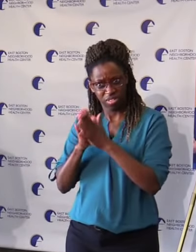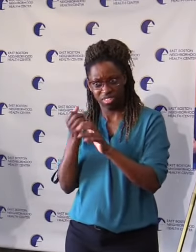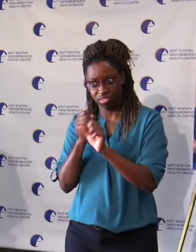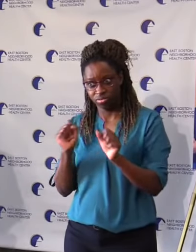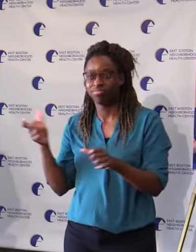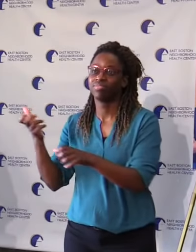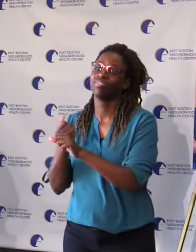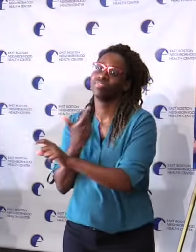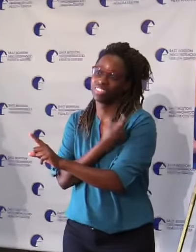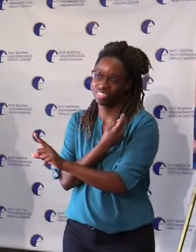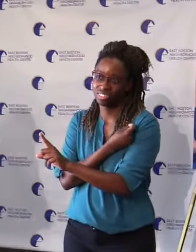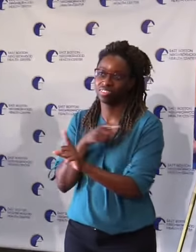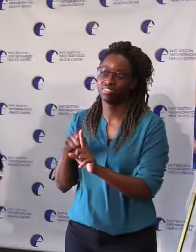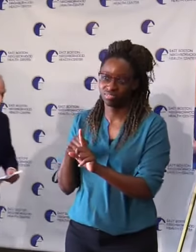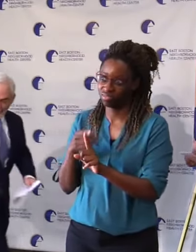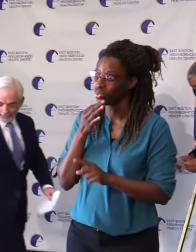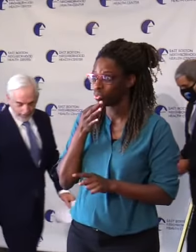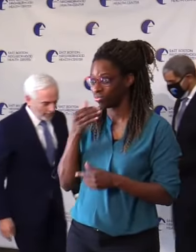Thank you.